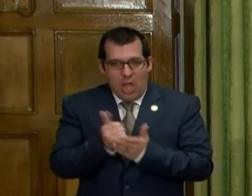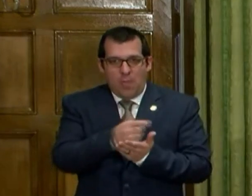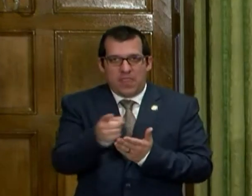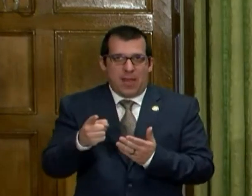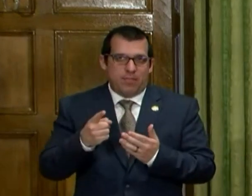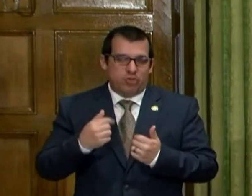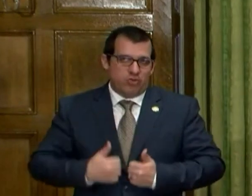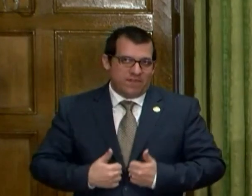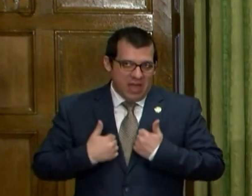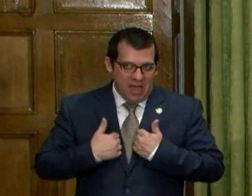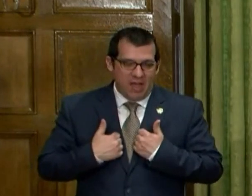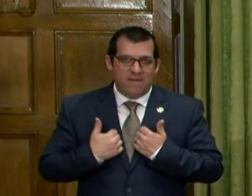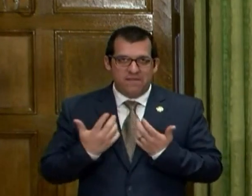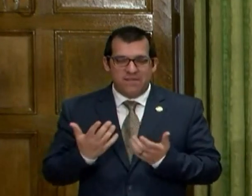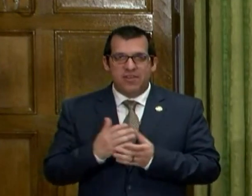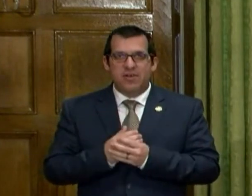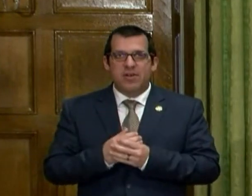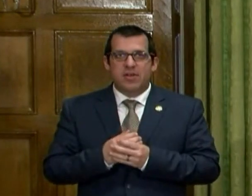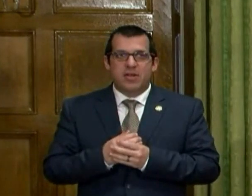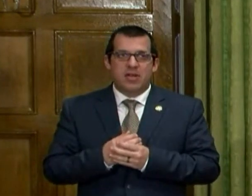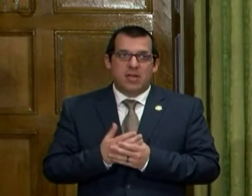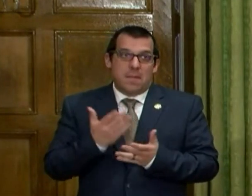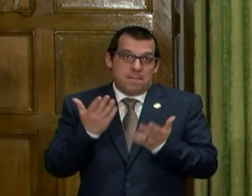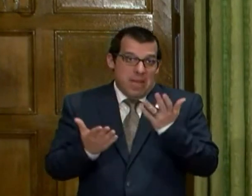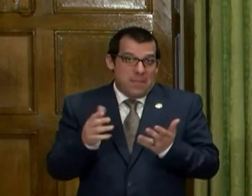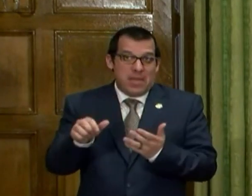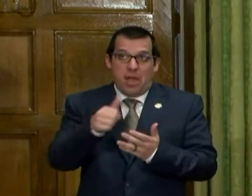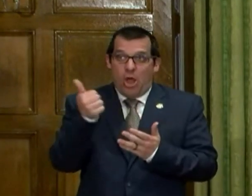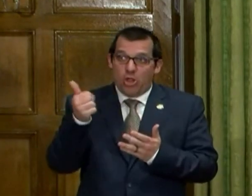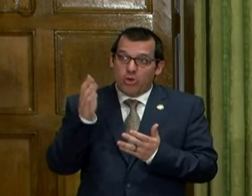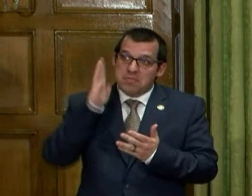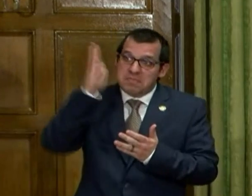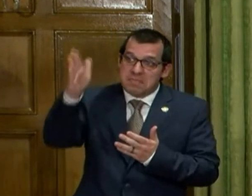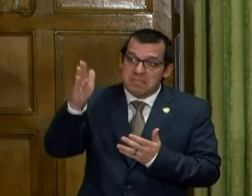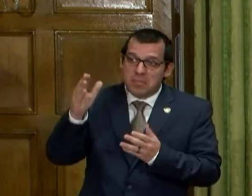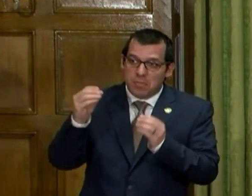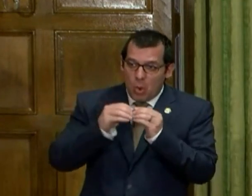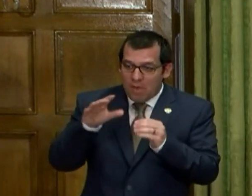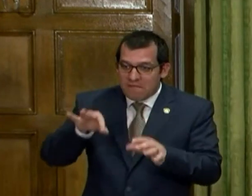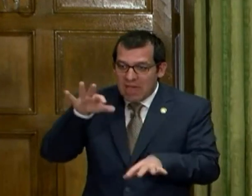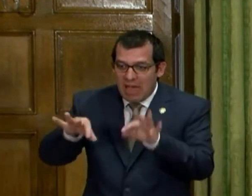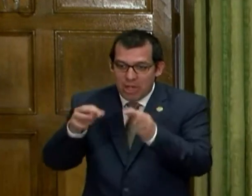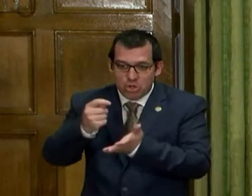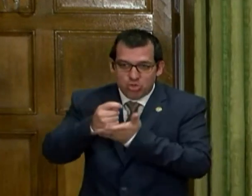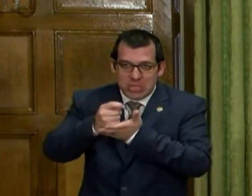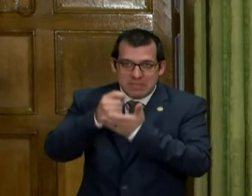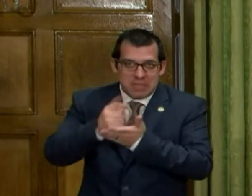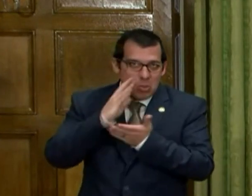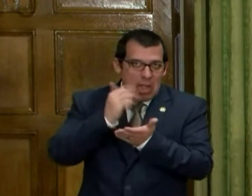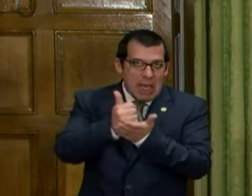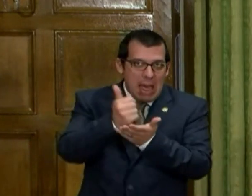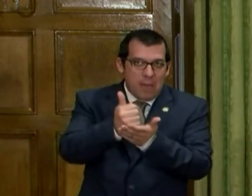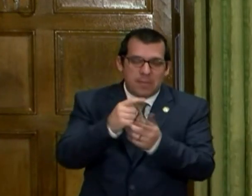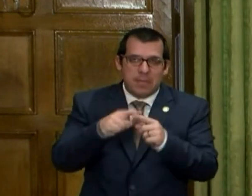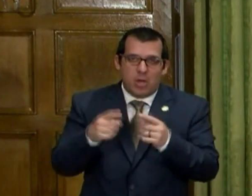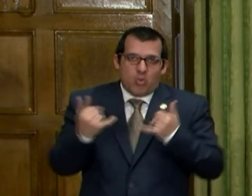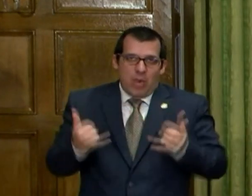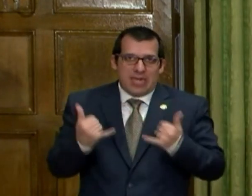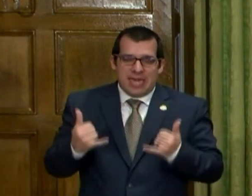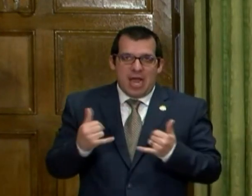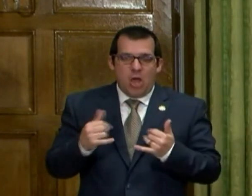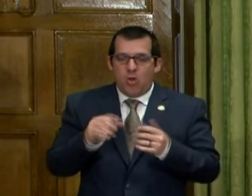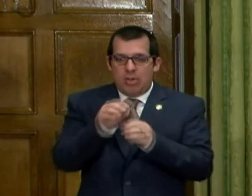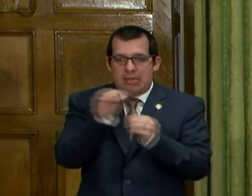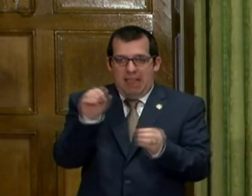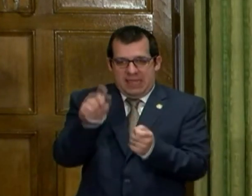survive. Now, there may be other treatments that come along that we find work well, but right now we don't have